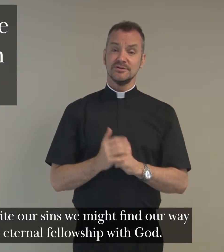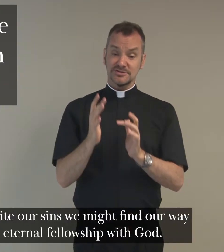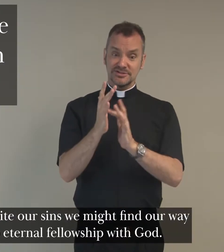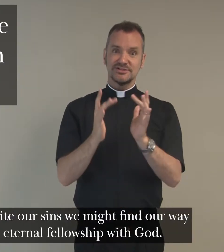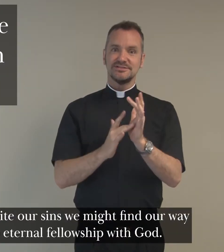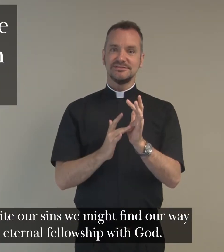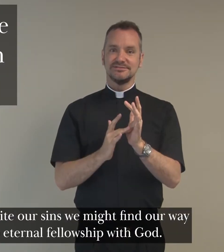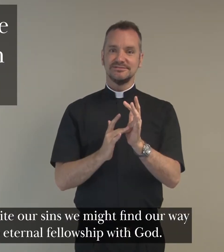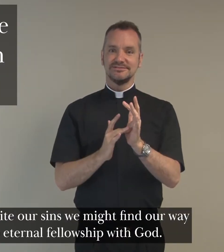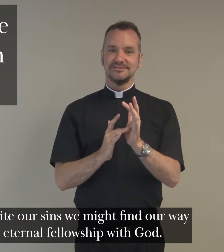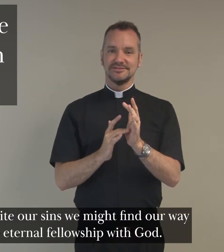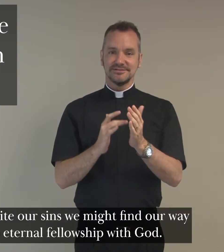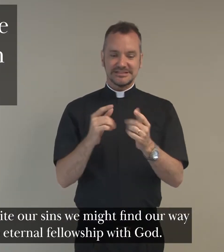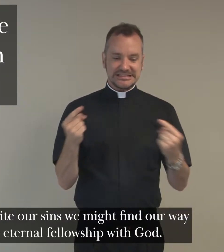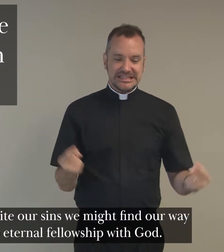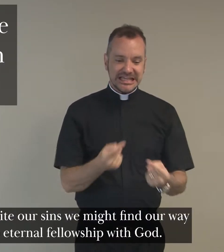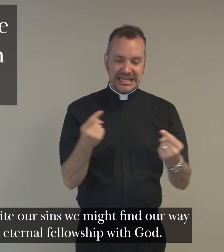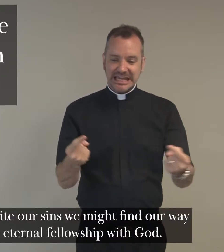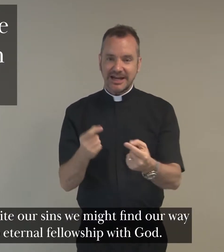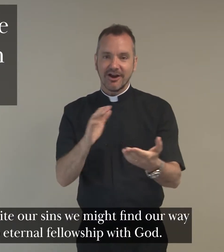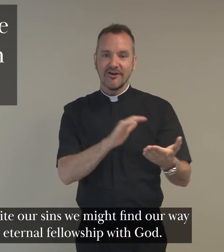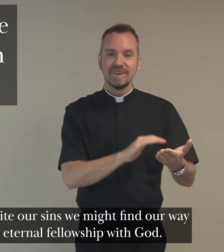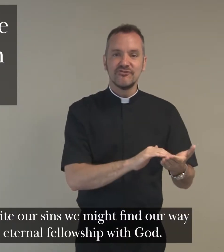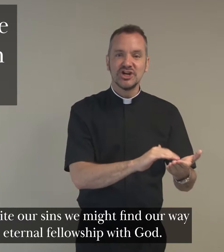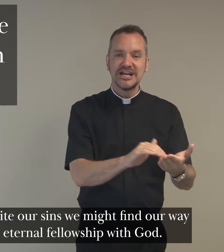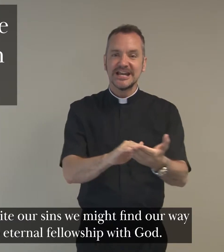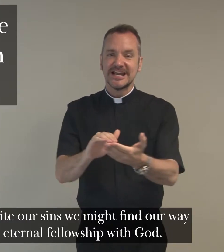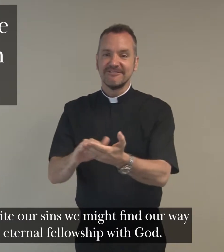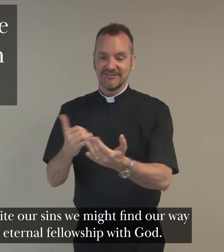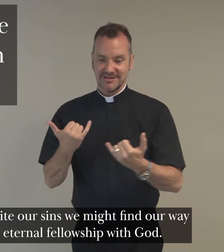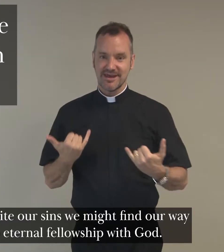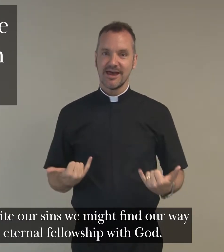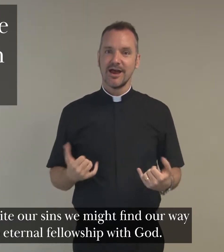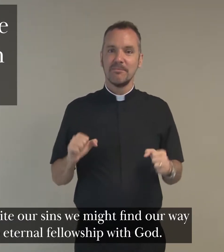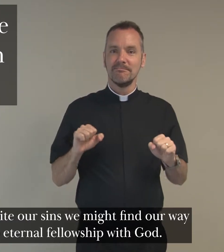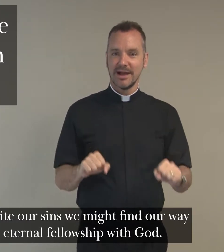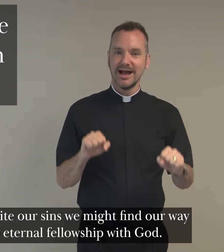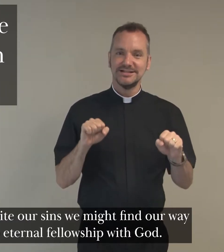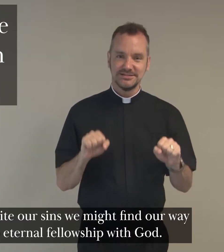So that despite our sins, we might find our way back to eternal fellowship with God.